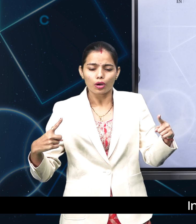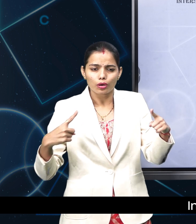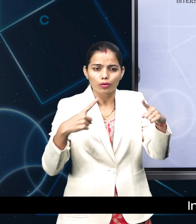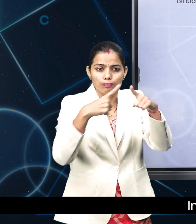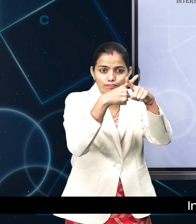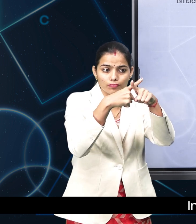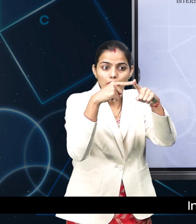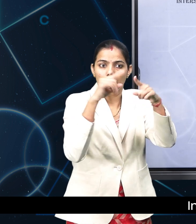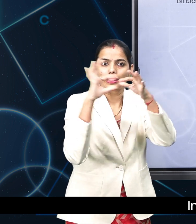intersecting lines.